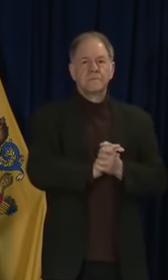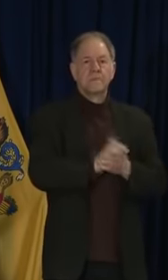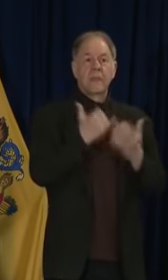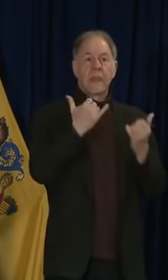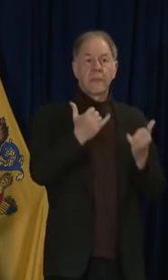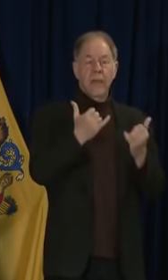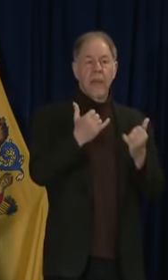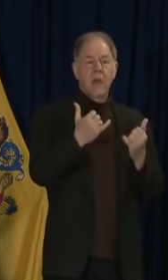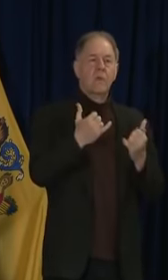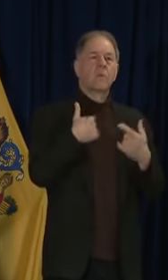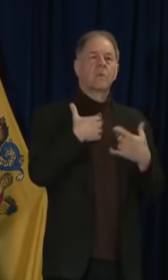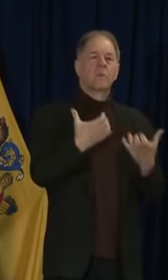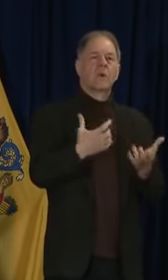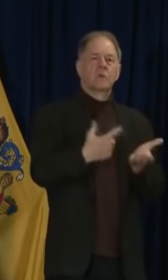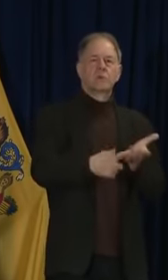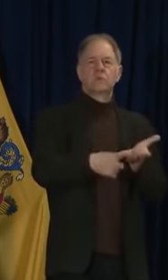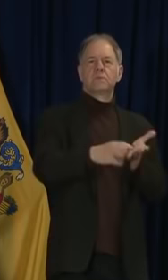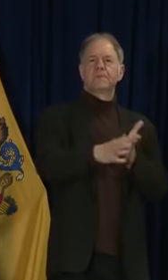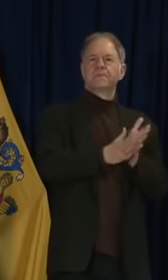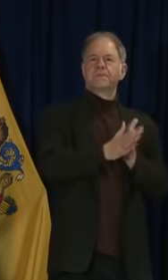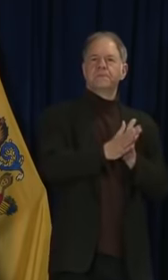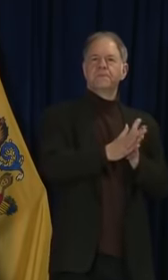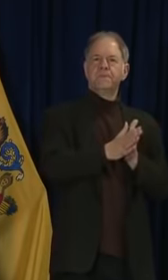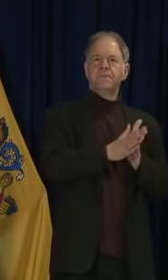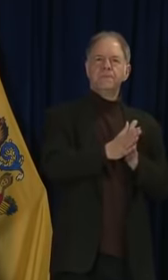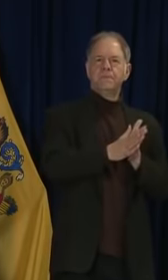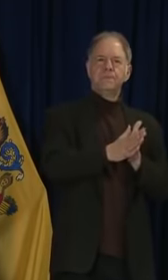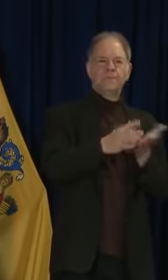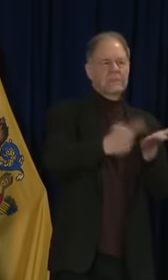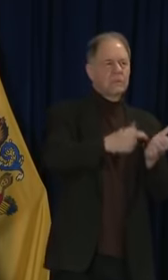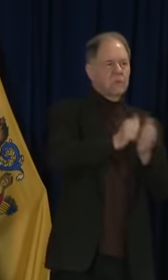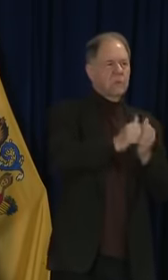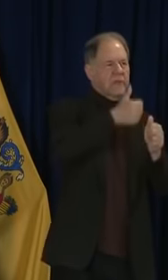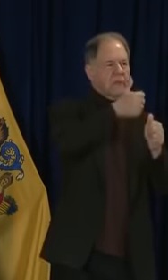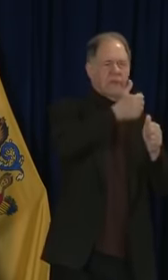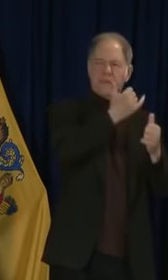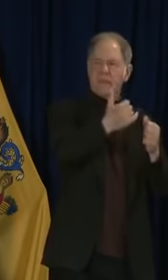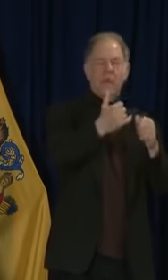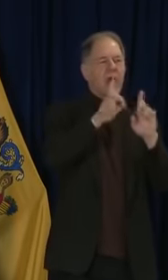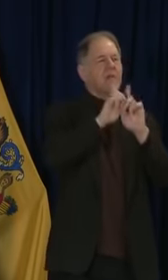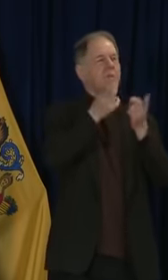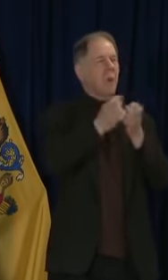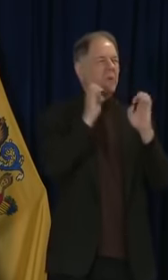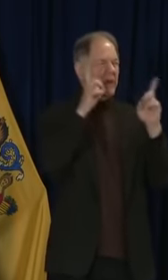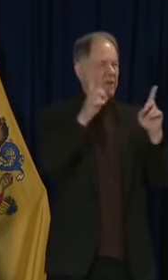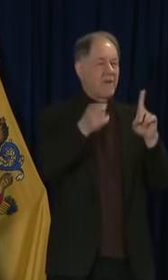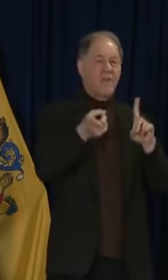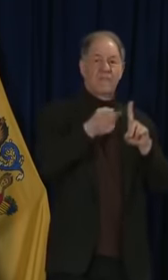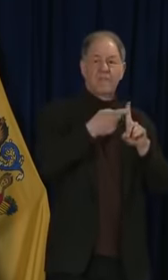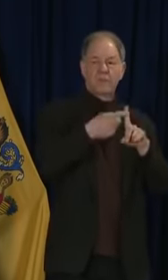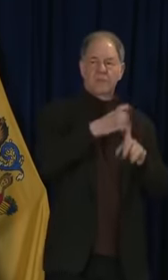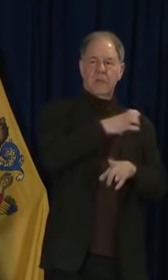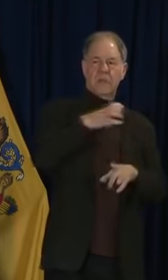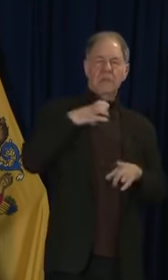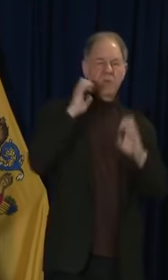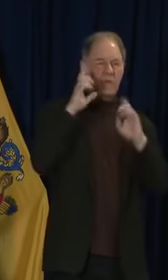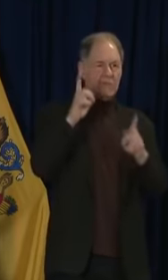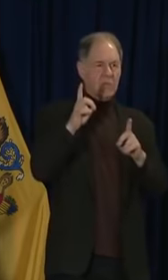of minutes with each of our outstanding representatives of education. Let's begin with our Commissioner of